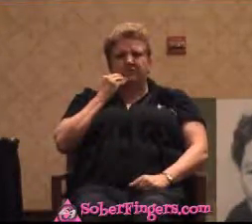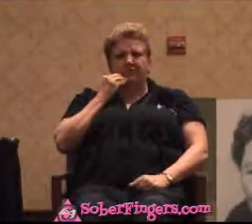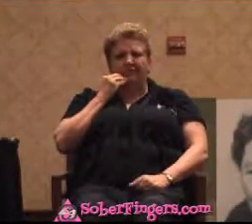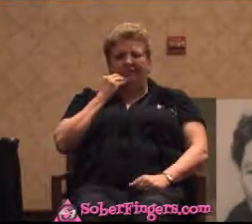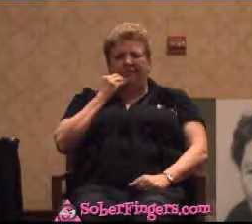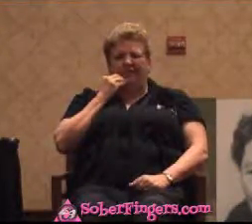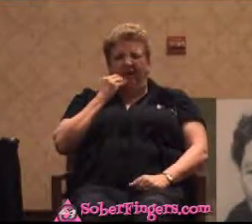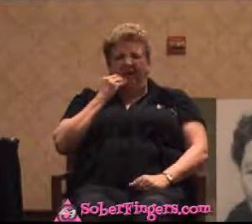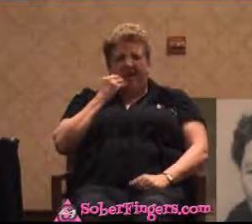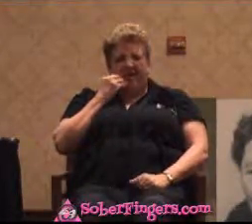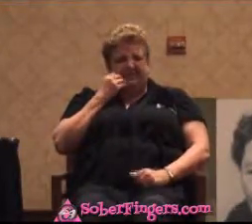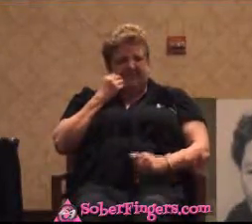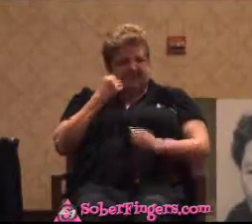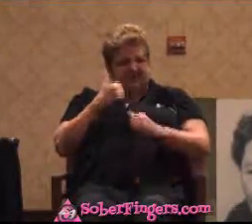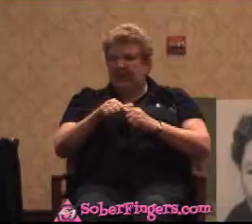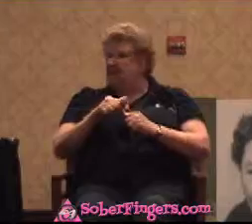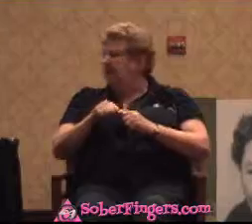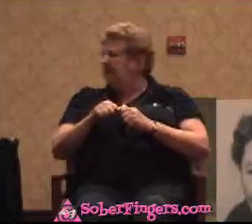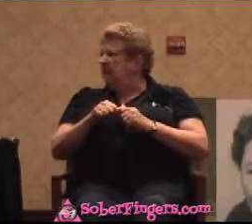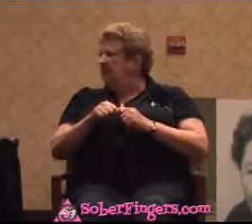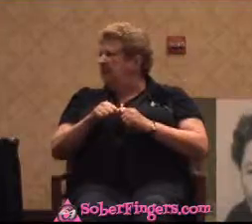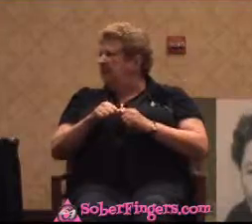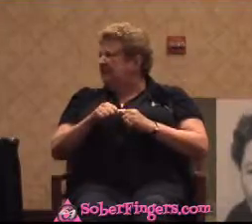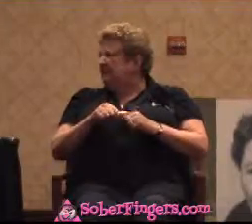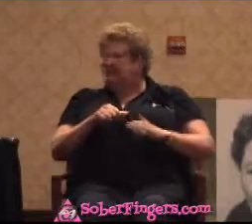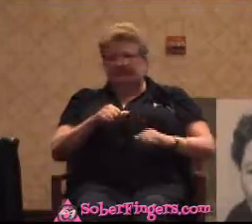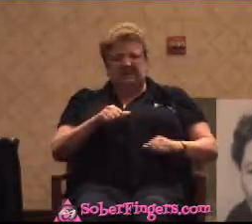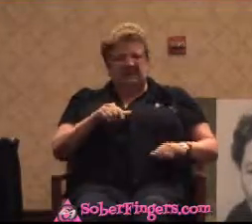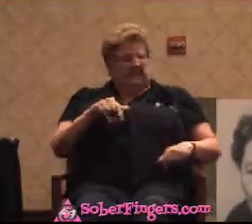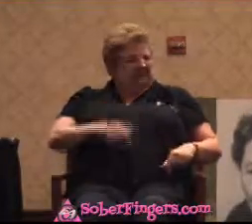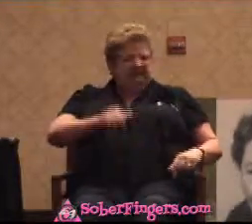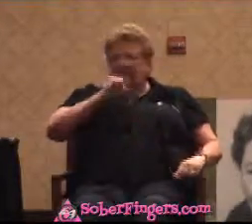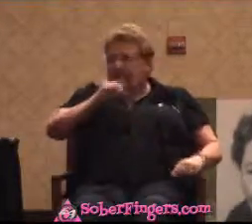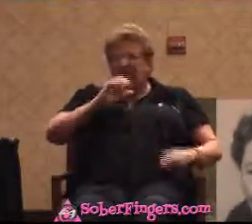And I remember I just started going, "This ain't no cookie.